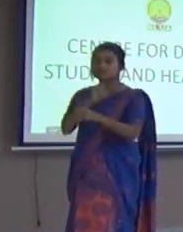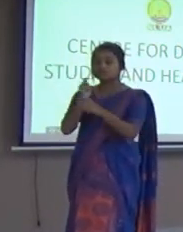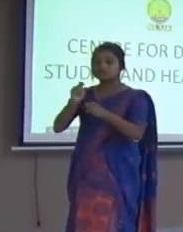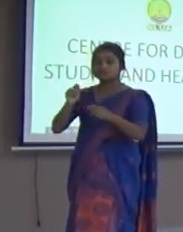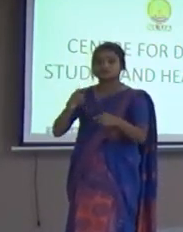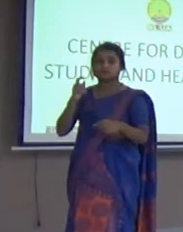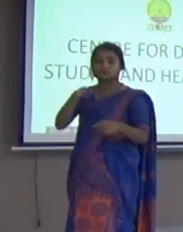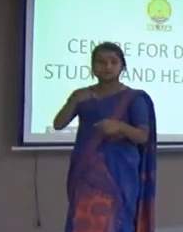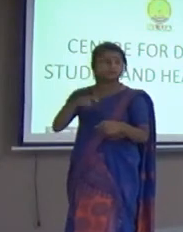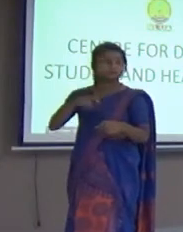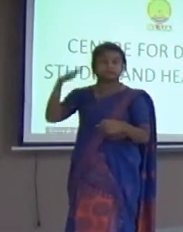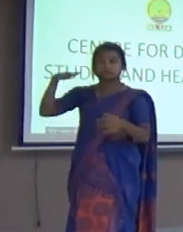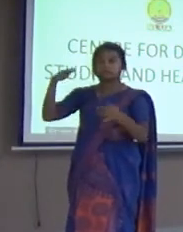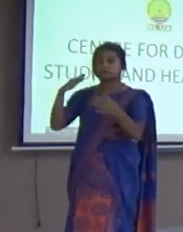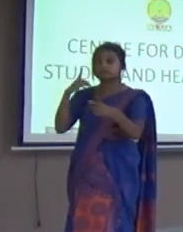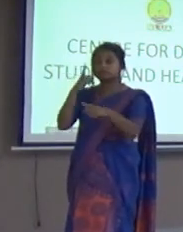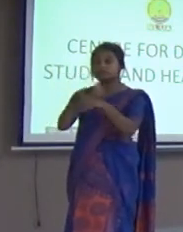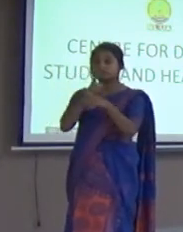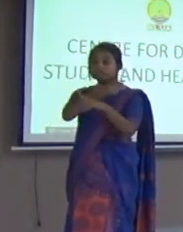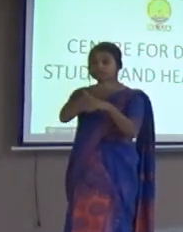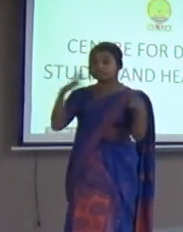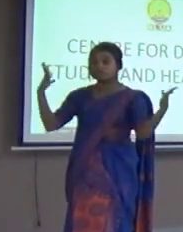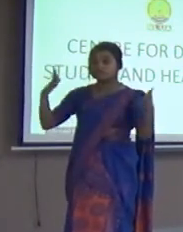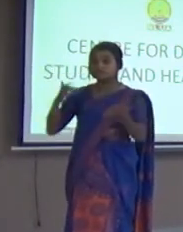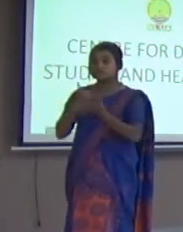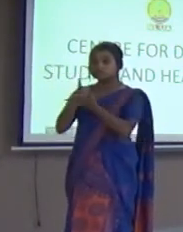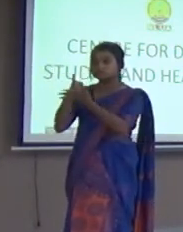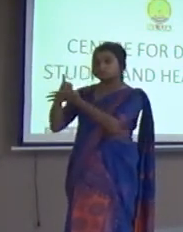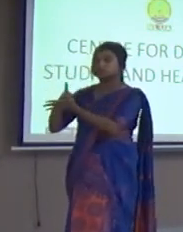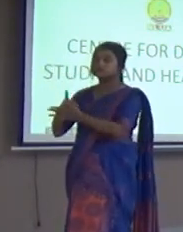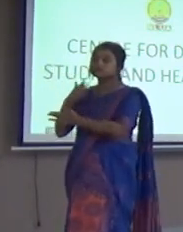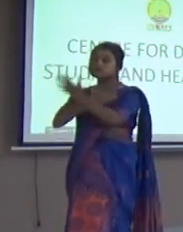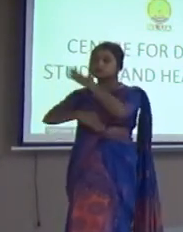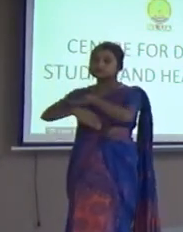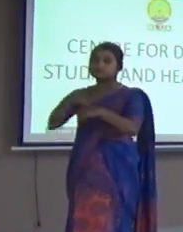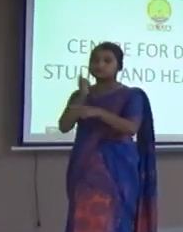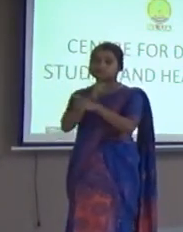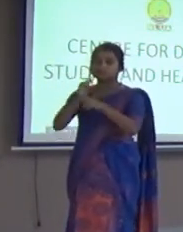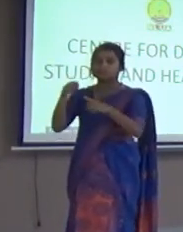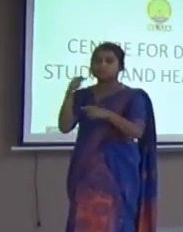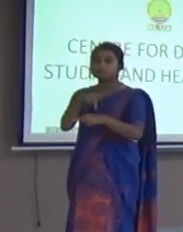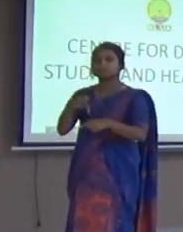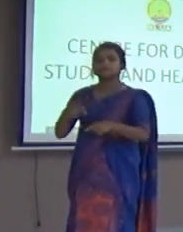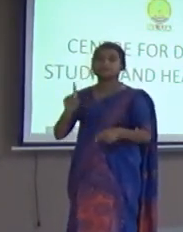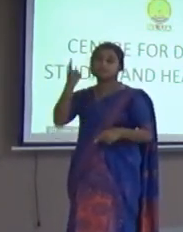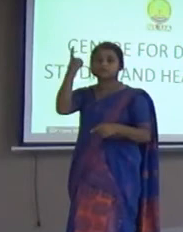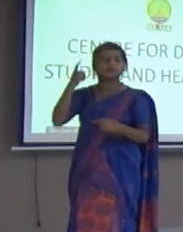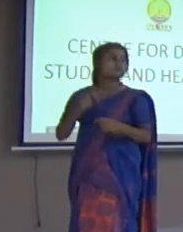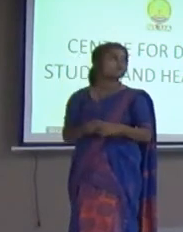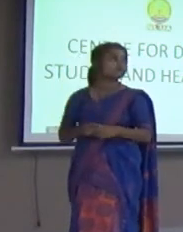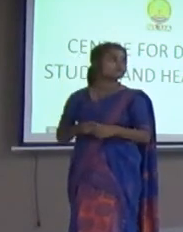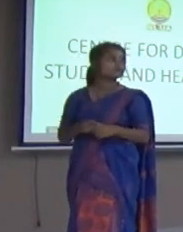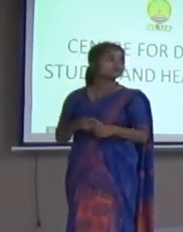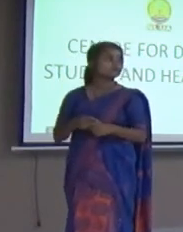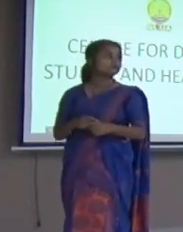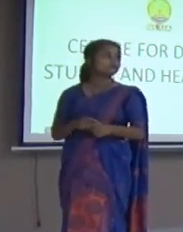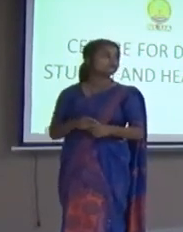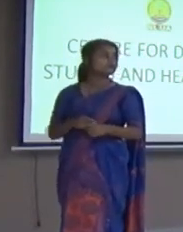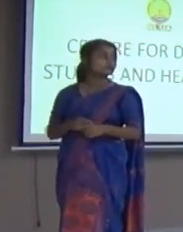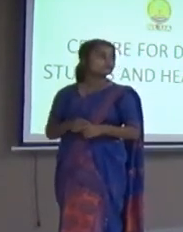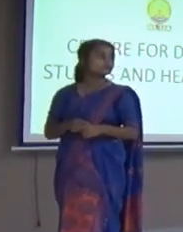on this project, that a very disheartening incident happened. And that is where I'd like to share this